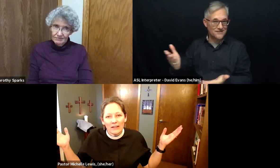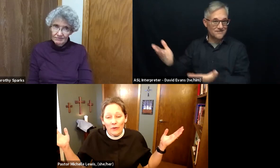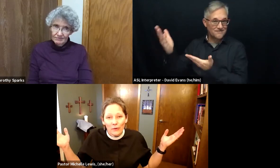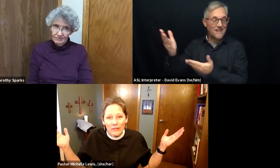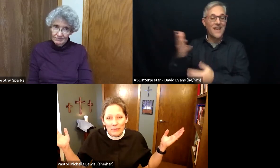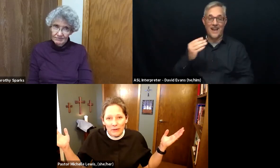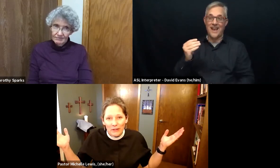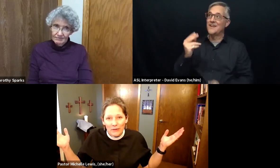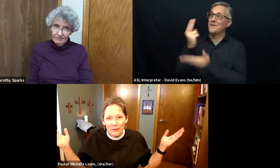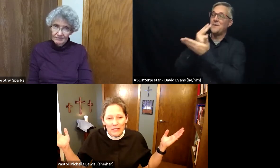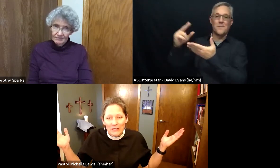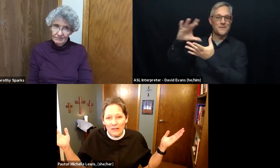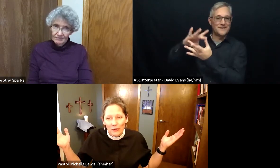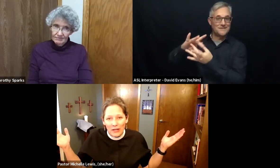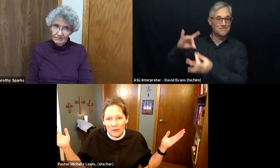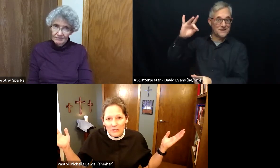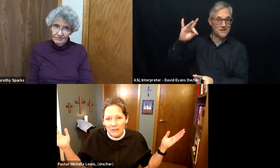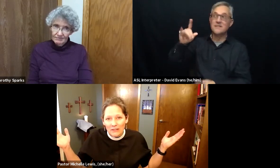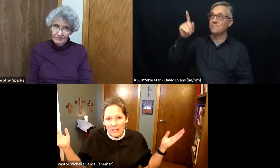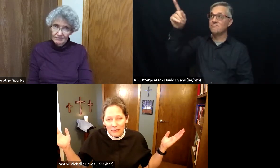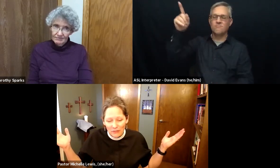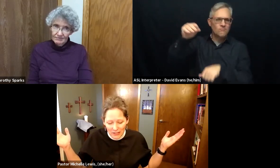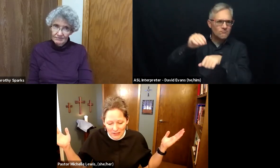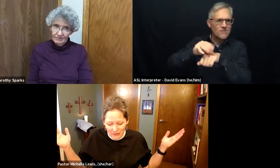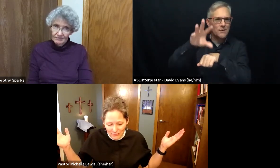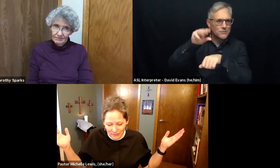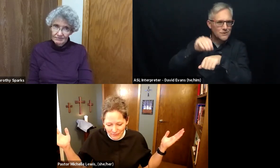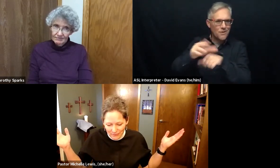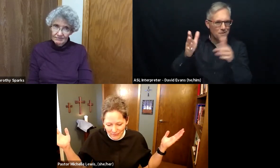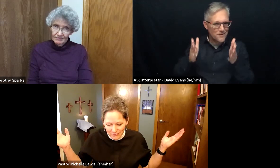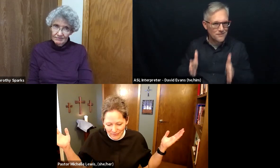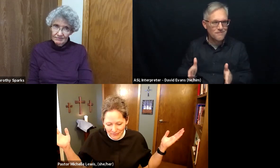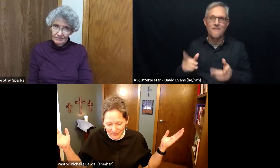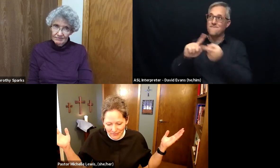and the Holy Spirit, who is our counselor and friend.